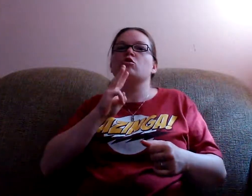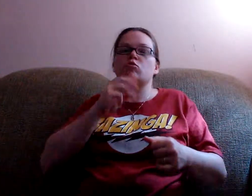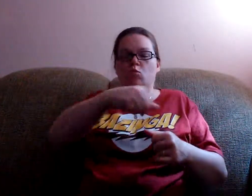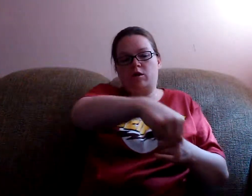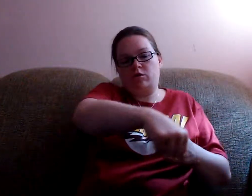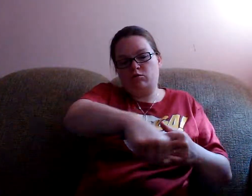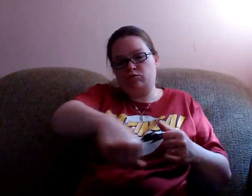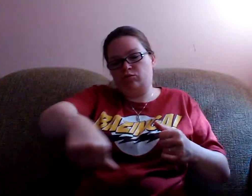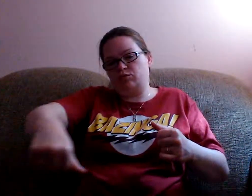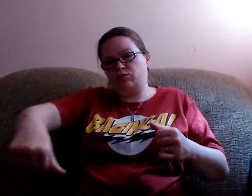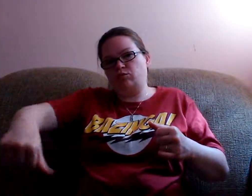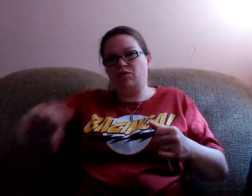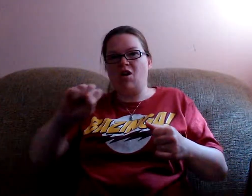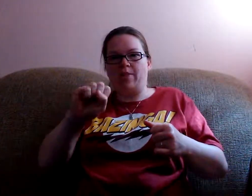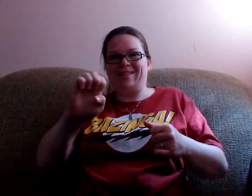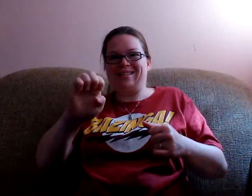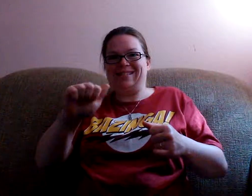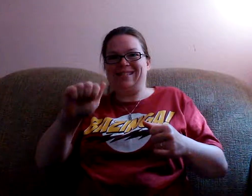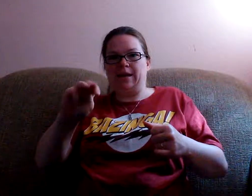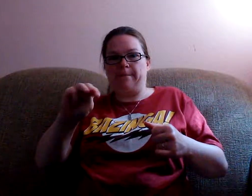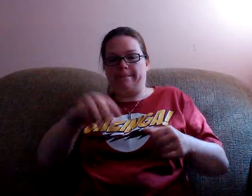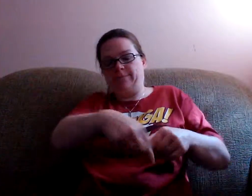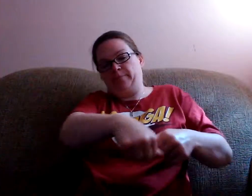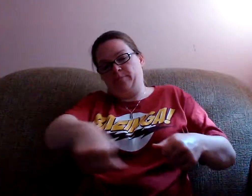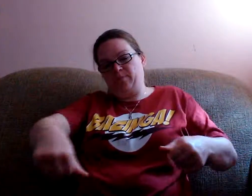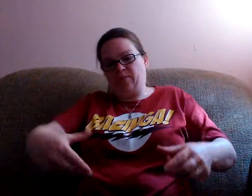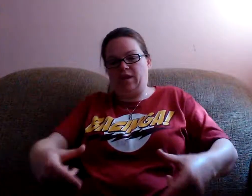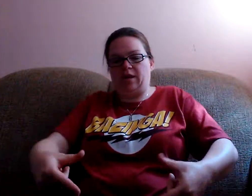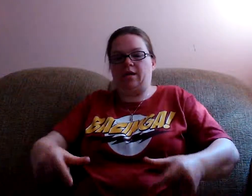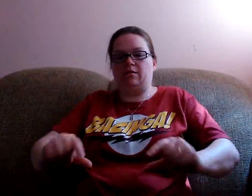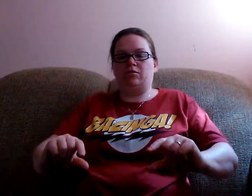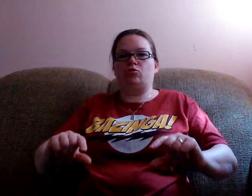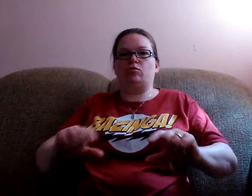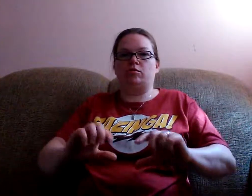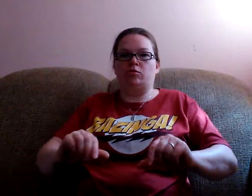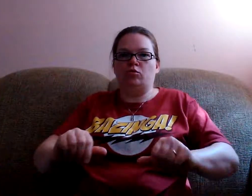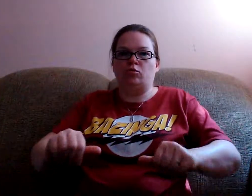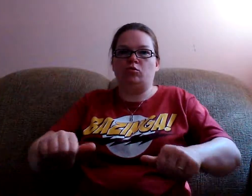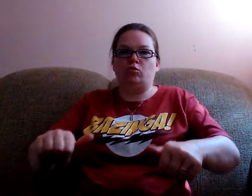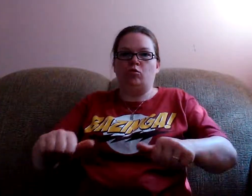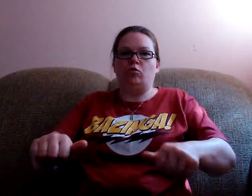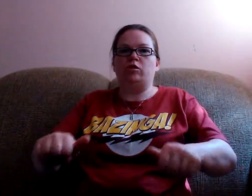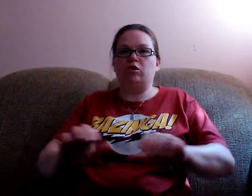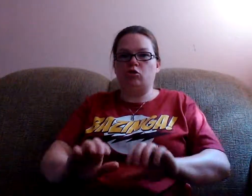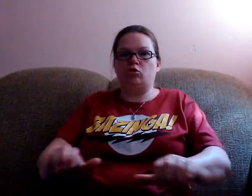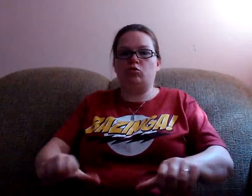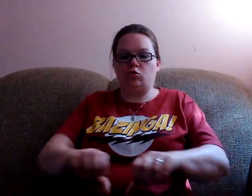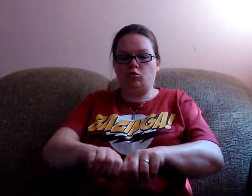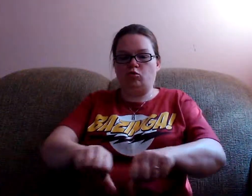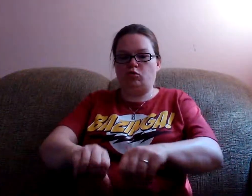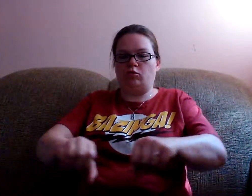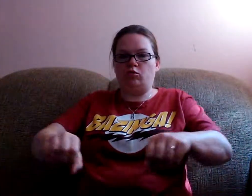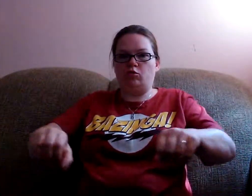up nori so that it'll stick a little better, and then leave them rolled up. Don't cut them right away. So you want to get all of your